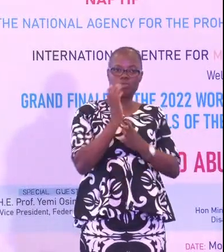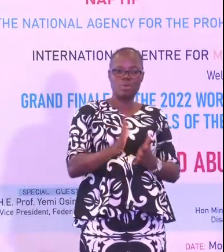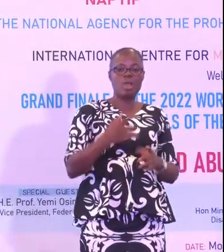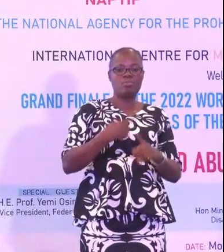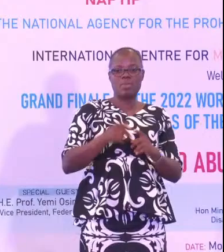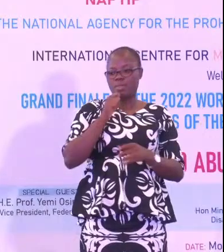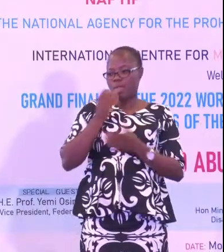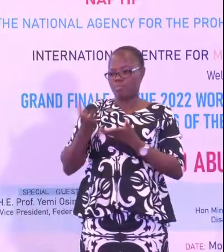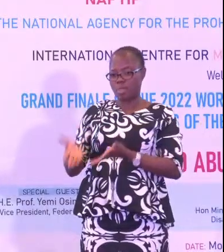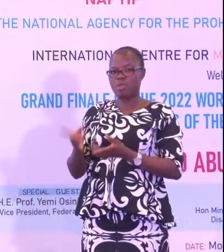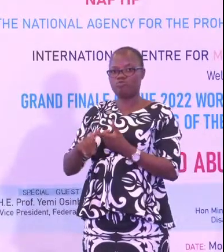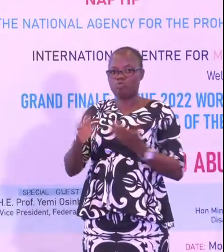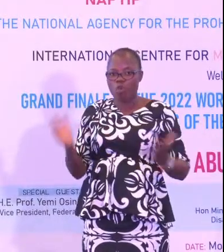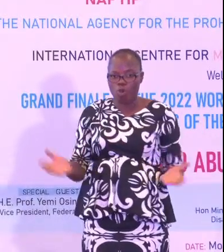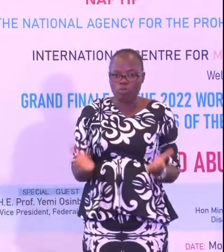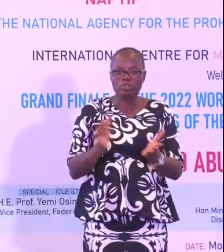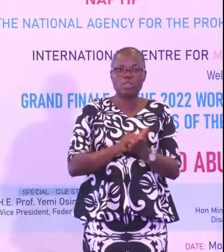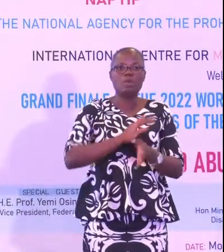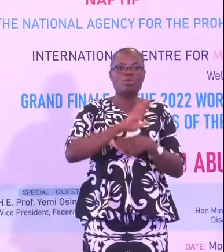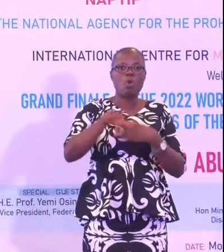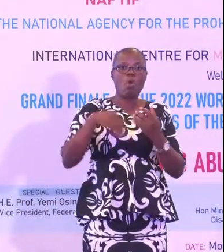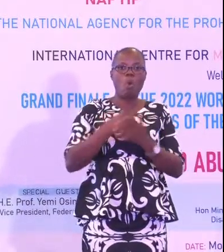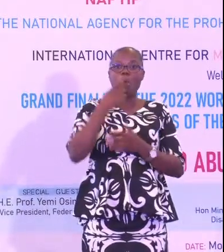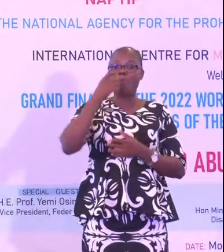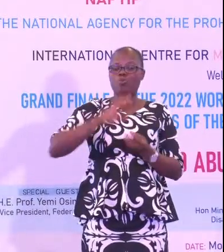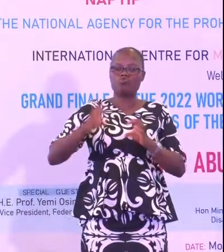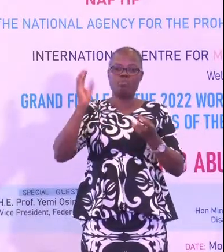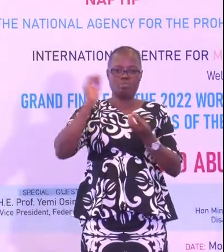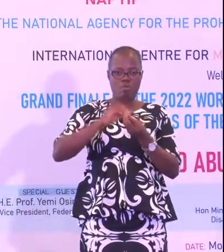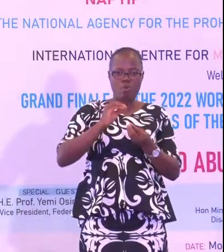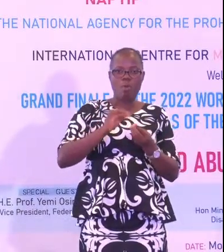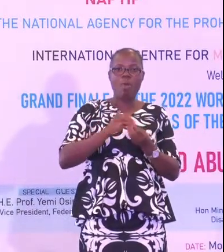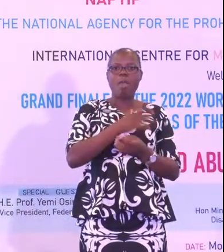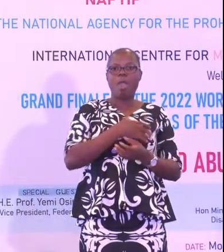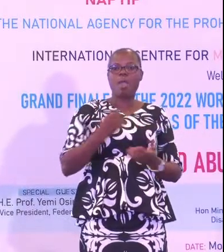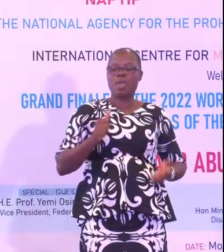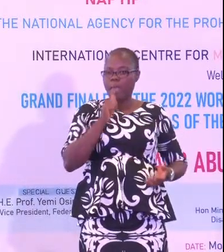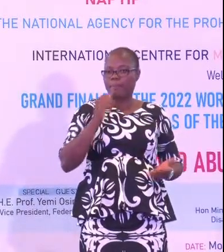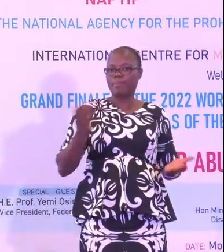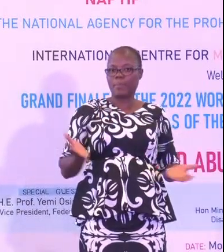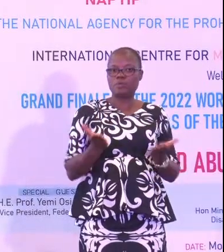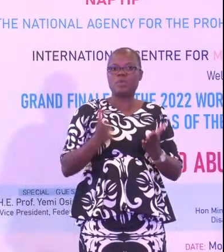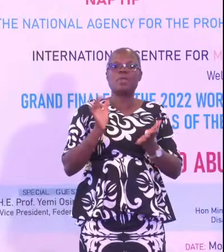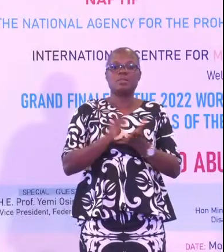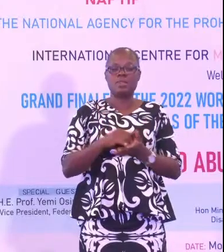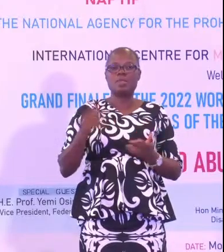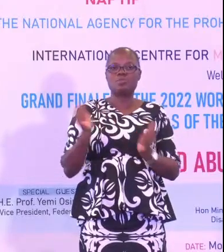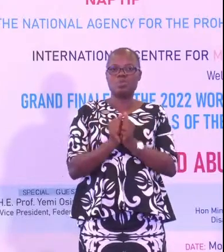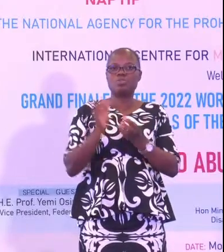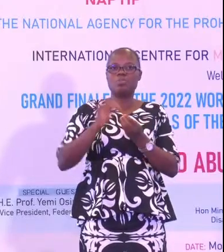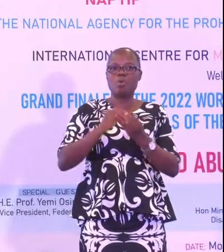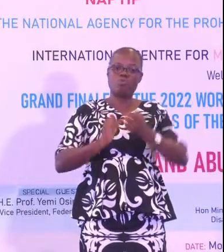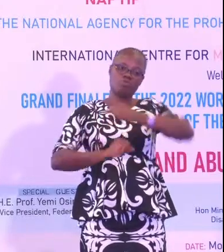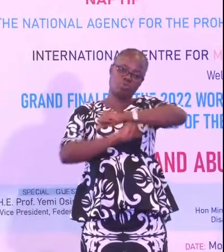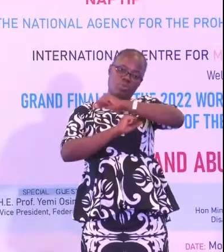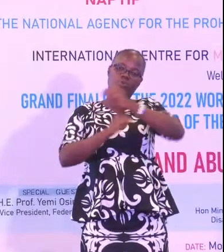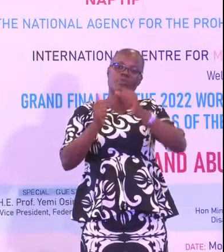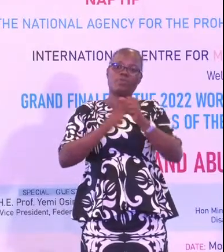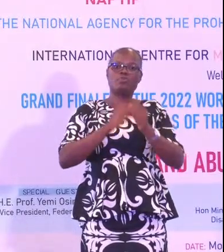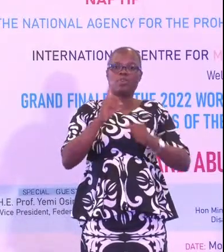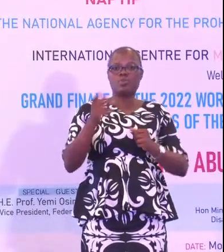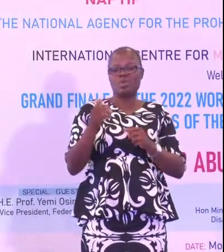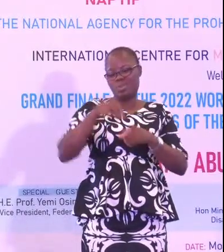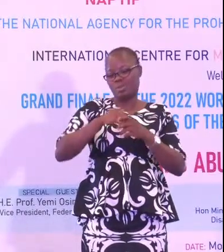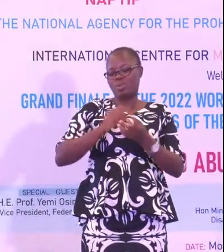to urge that we all must do more. I'm persuaded that with more support from everyone, including the